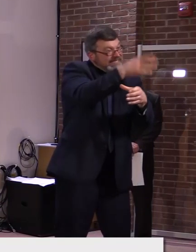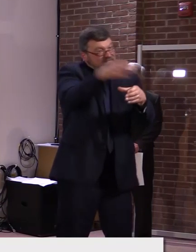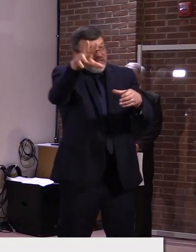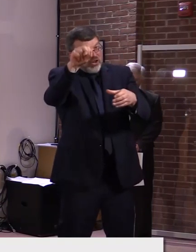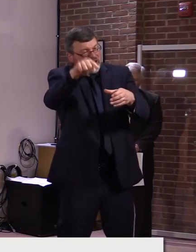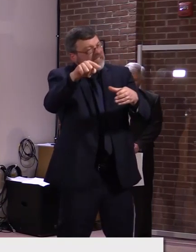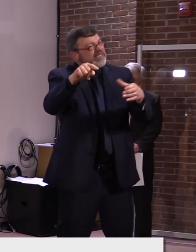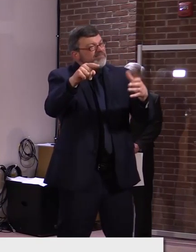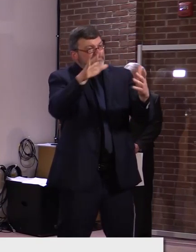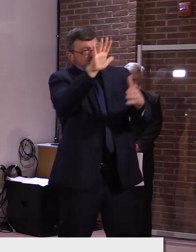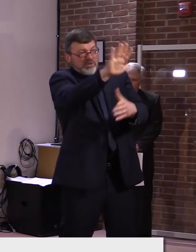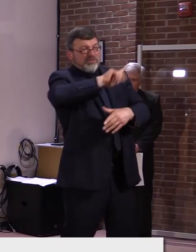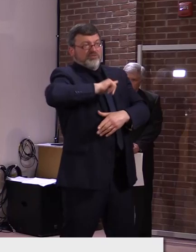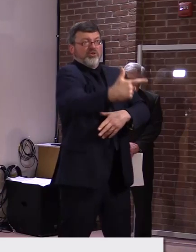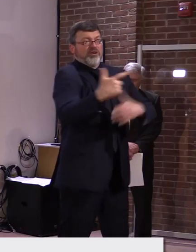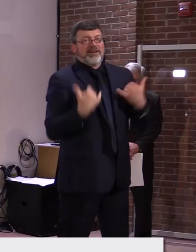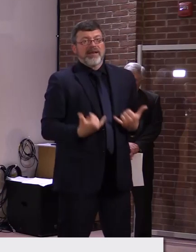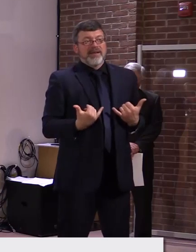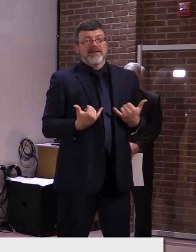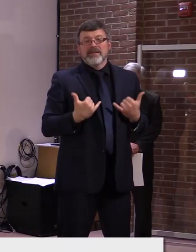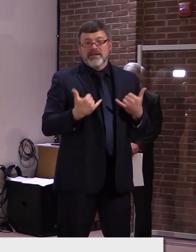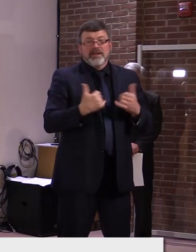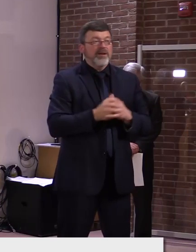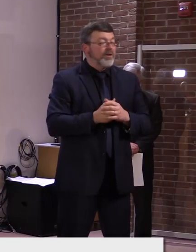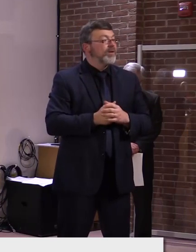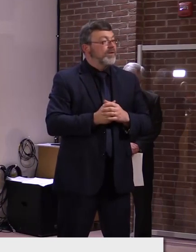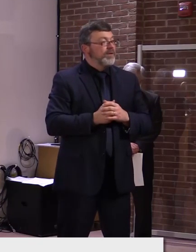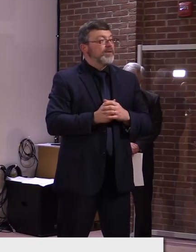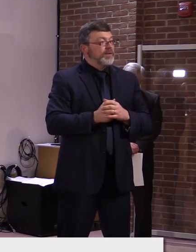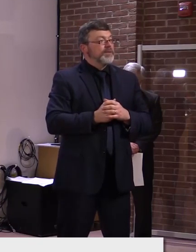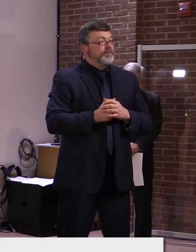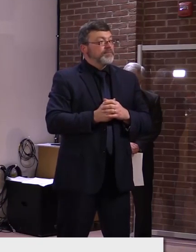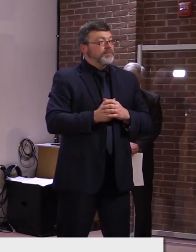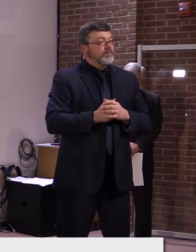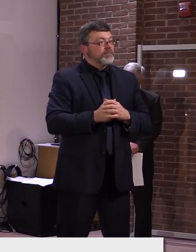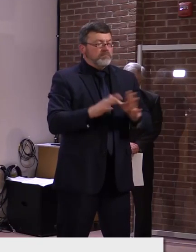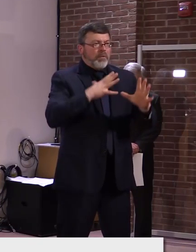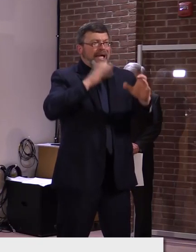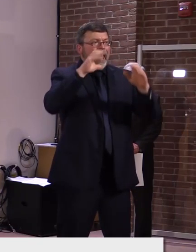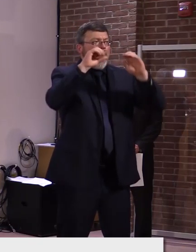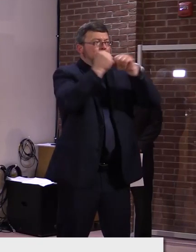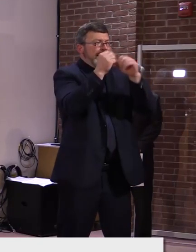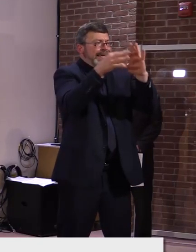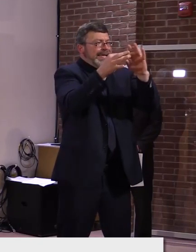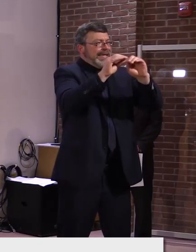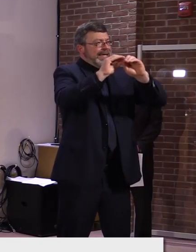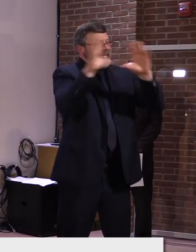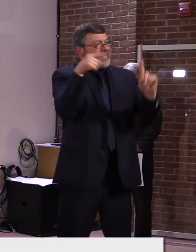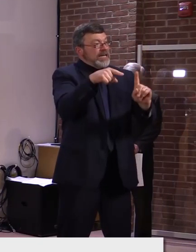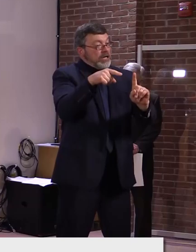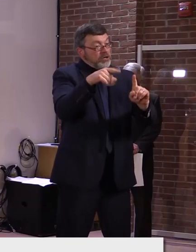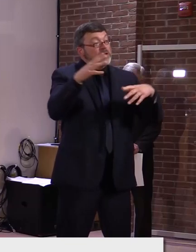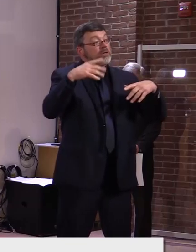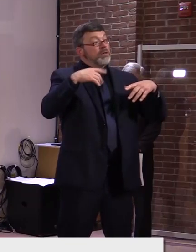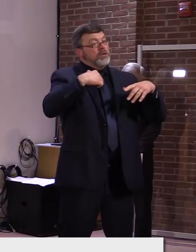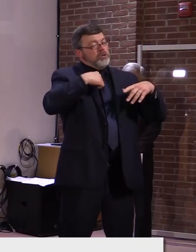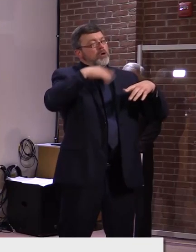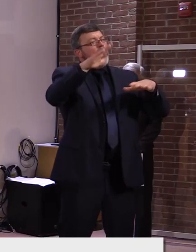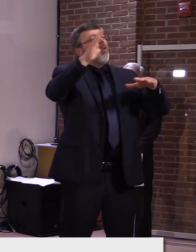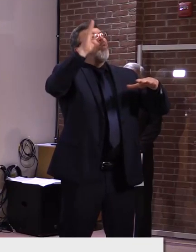Now, to be clear, we'll be dropping all restrictions as planned by the 4th of July either